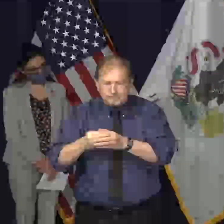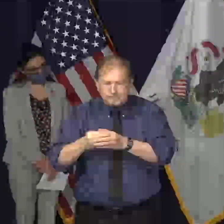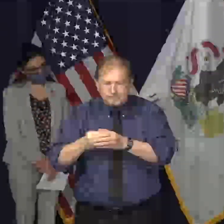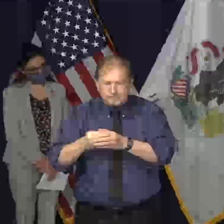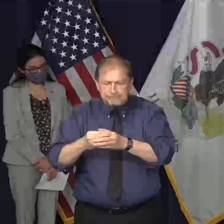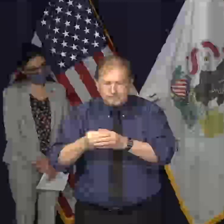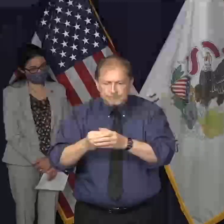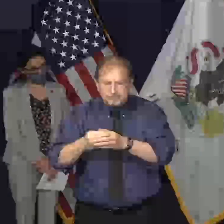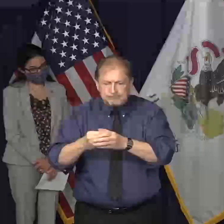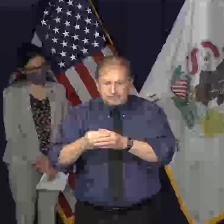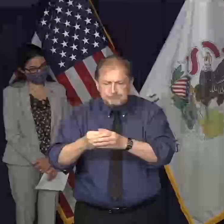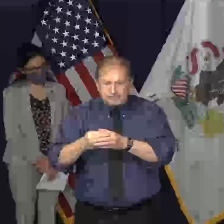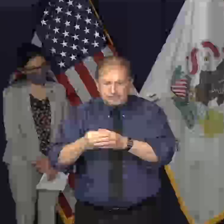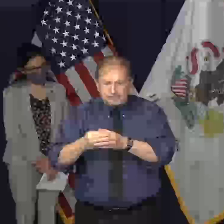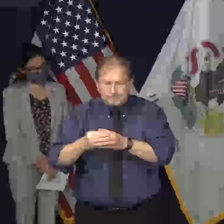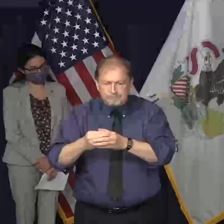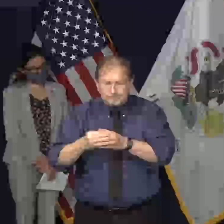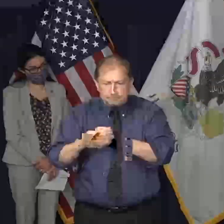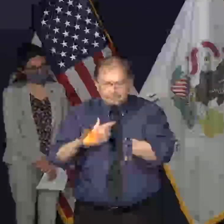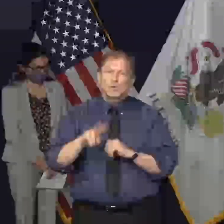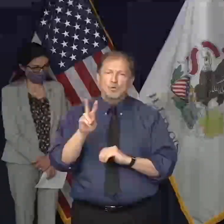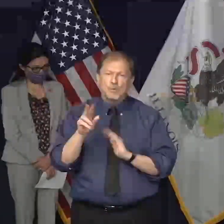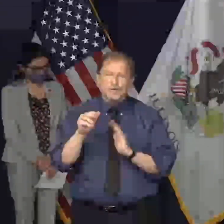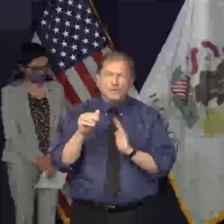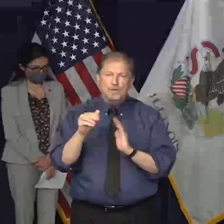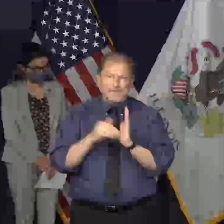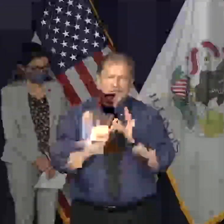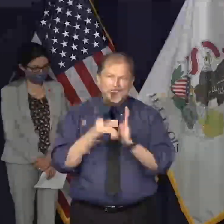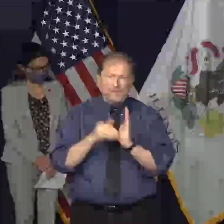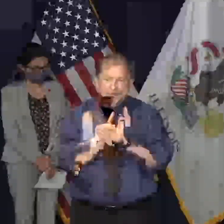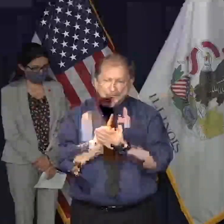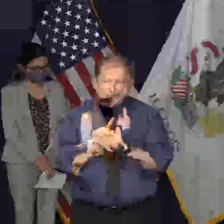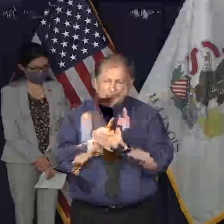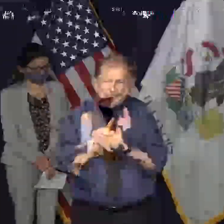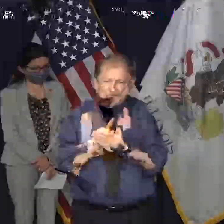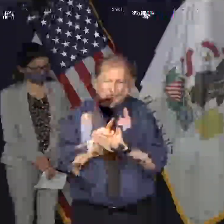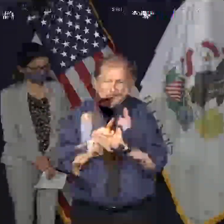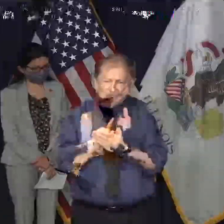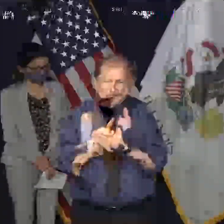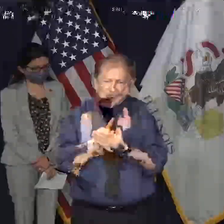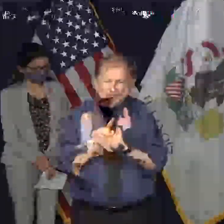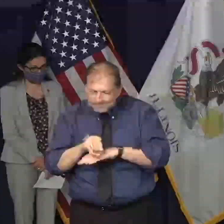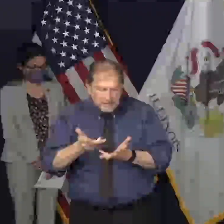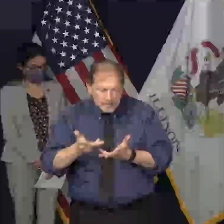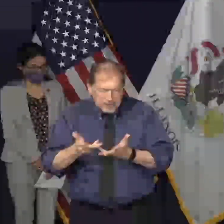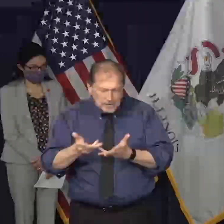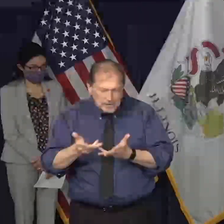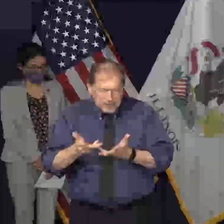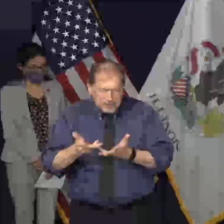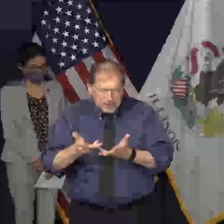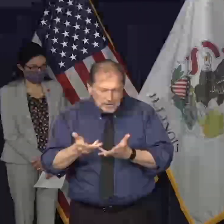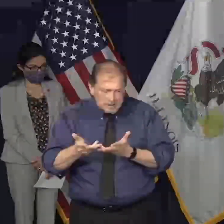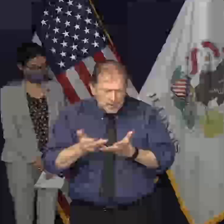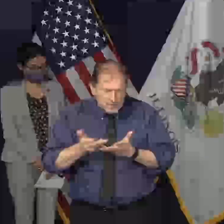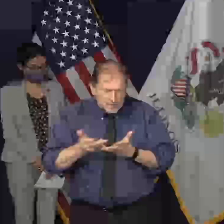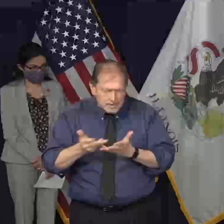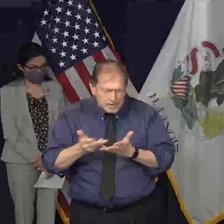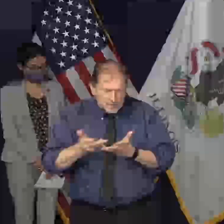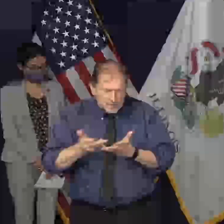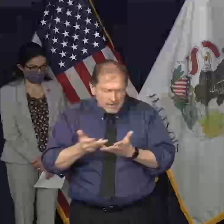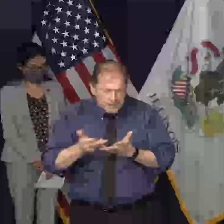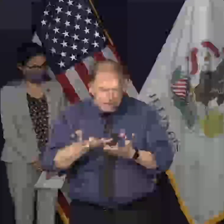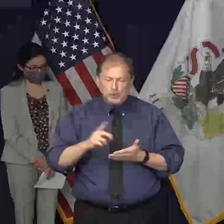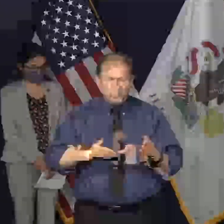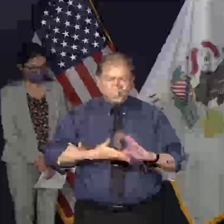and provided over 2,500 hours of counseling hours of bilingual programs and resources to our clients. Over the past